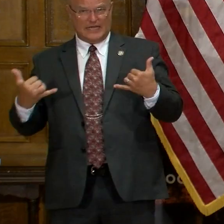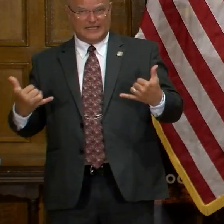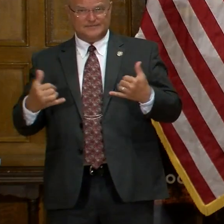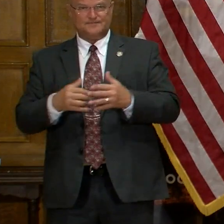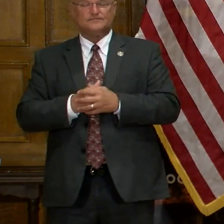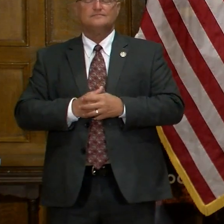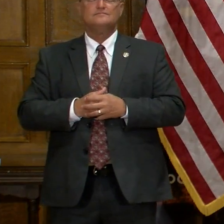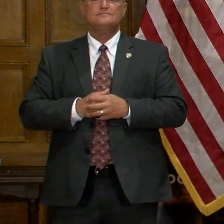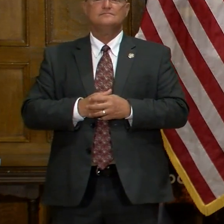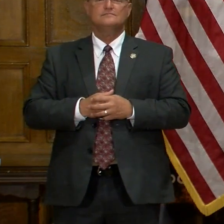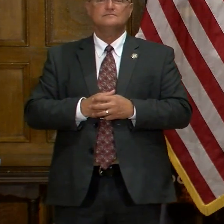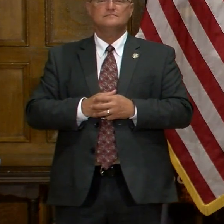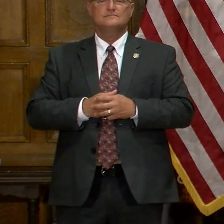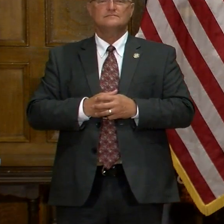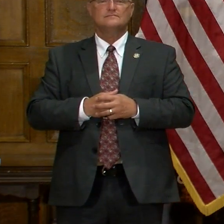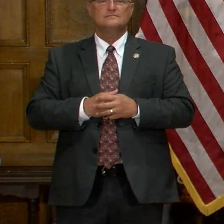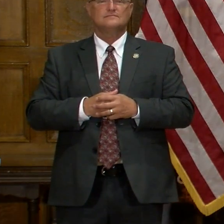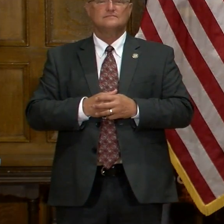now?